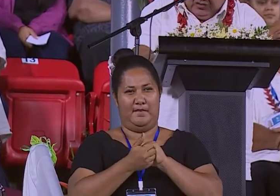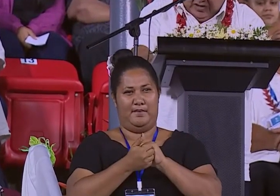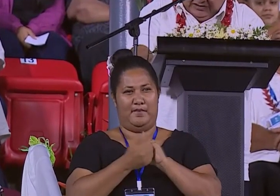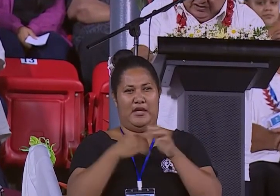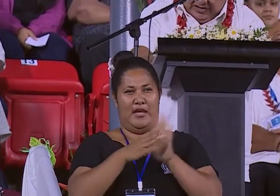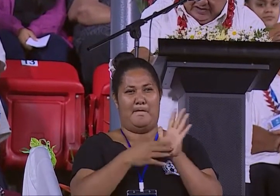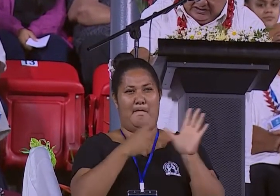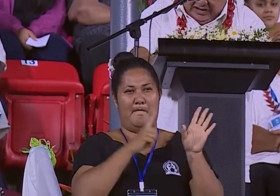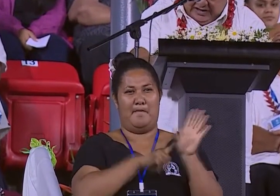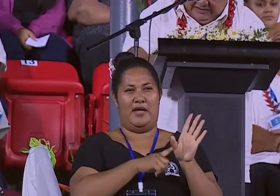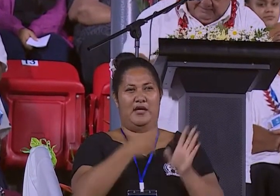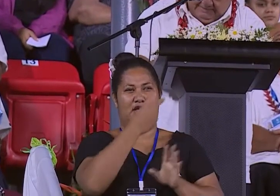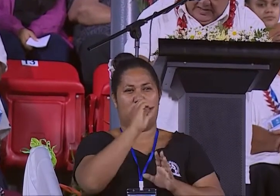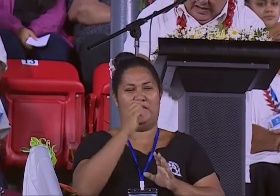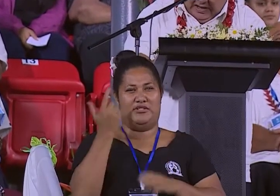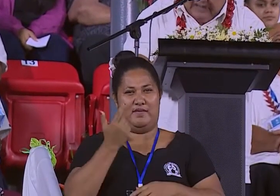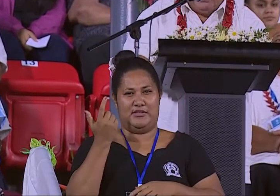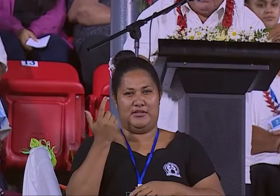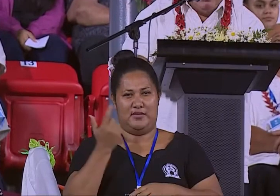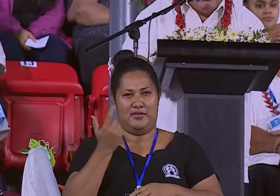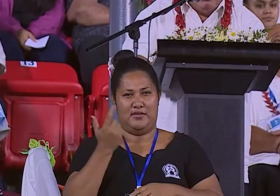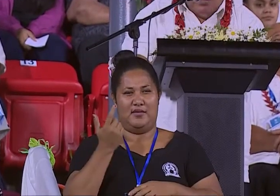in May